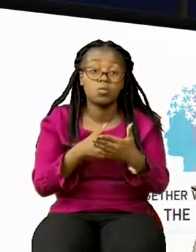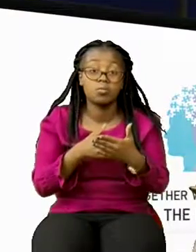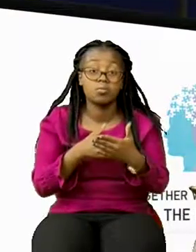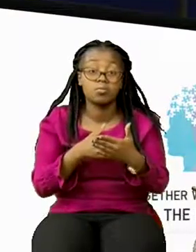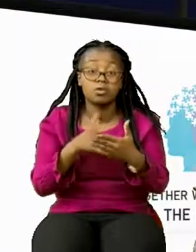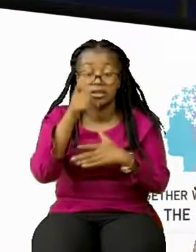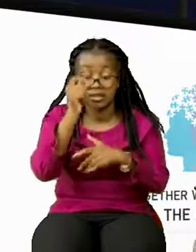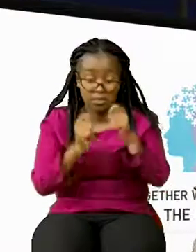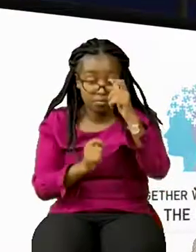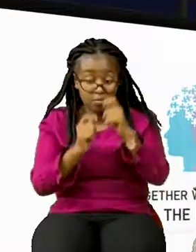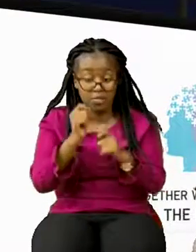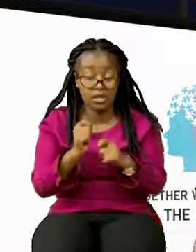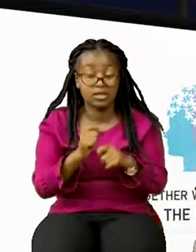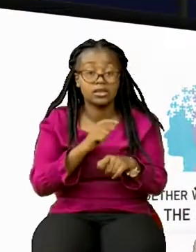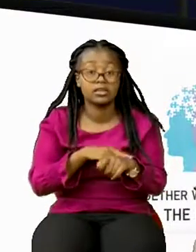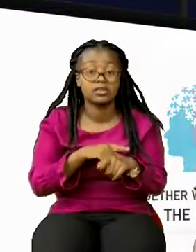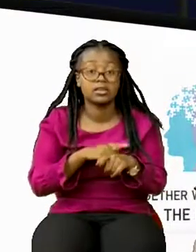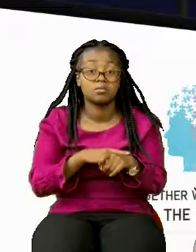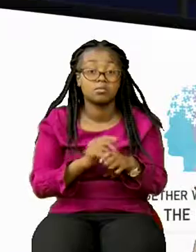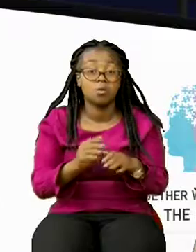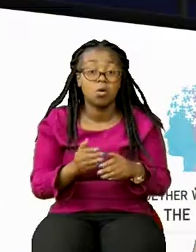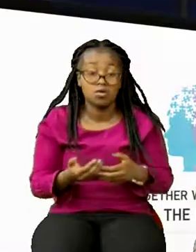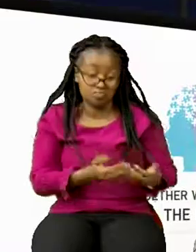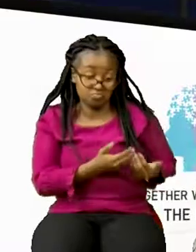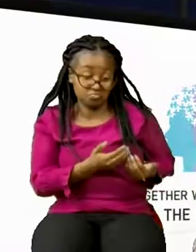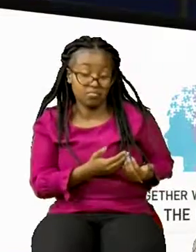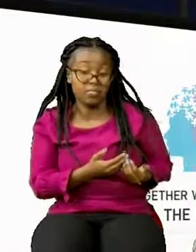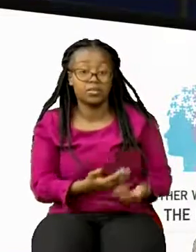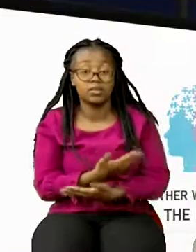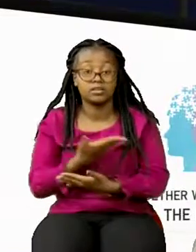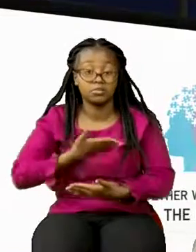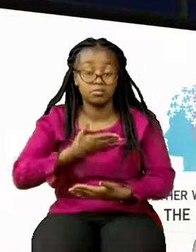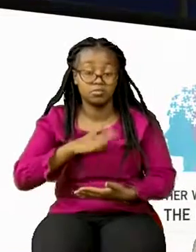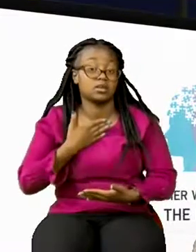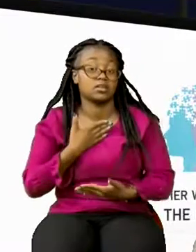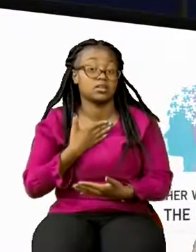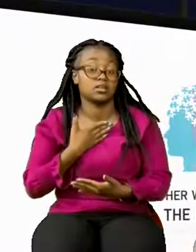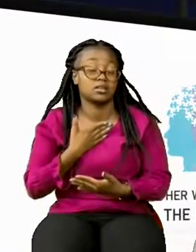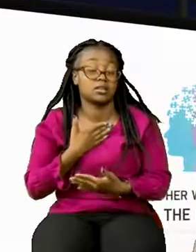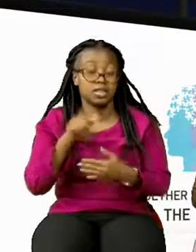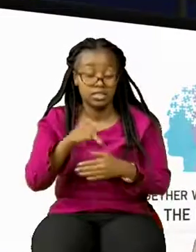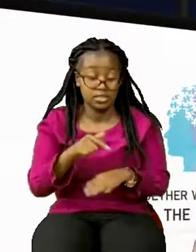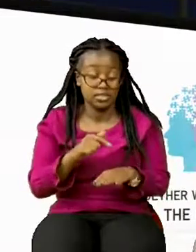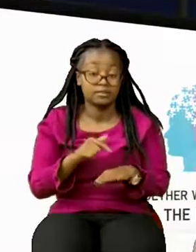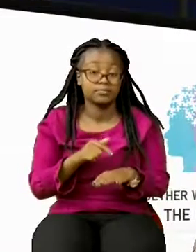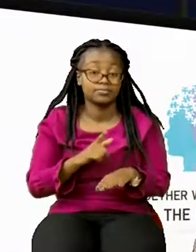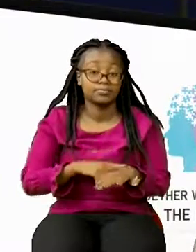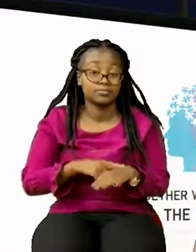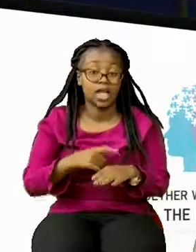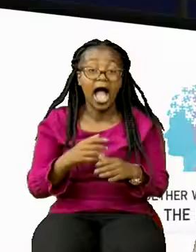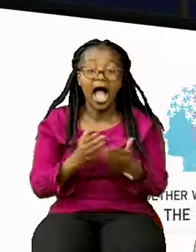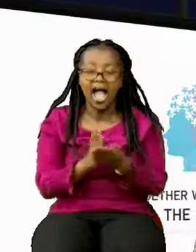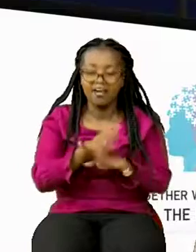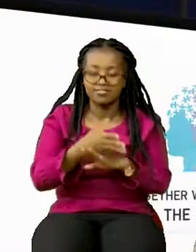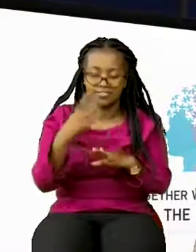taking milk so long as I was breastfeeding my child, because we have to work with the elimination process. So at this point, after we